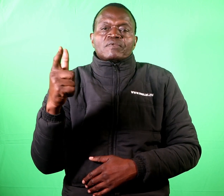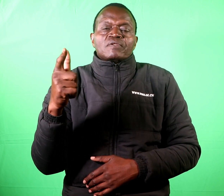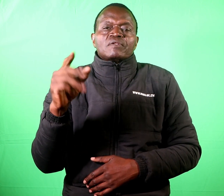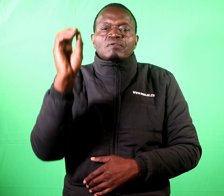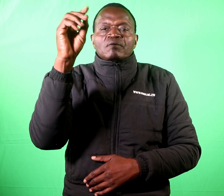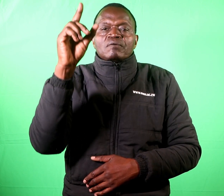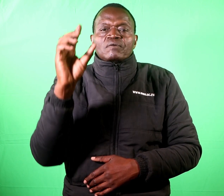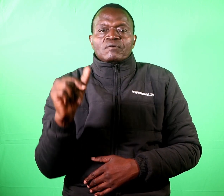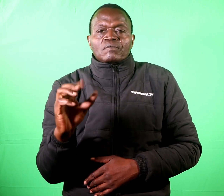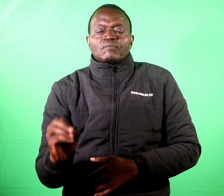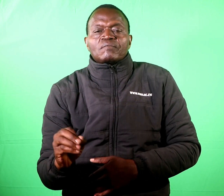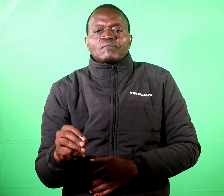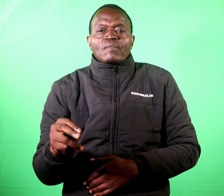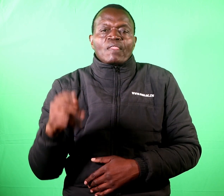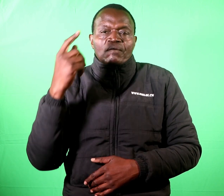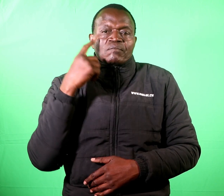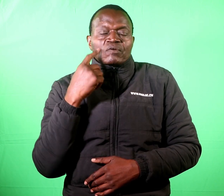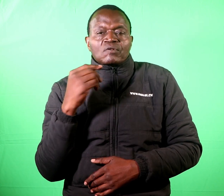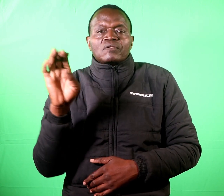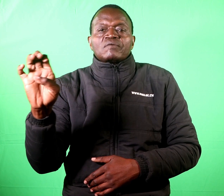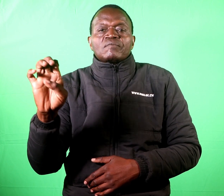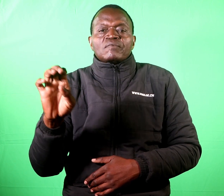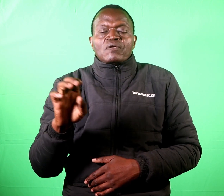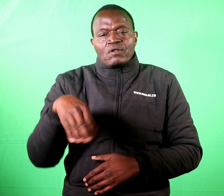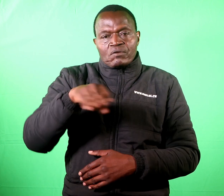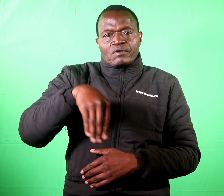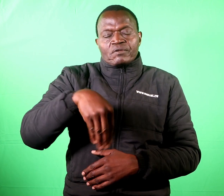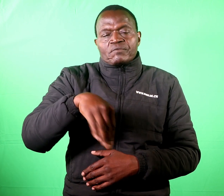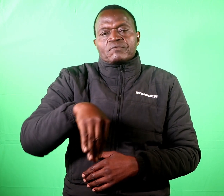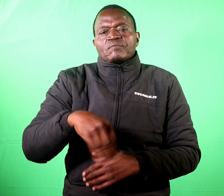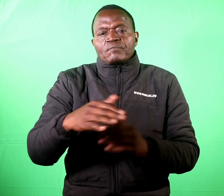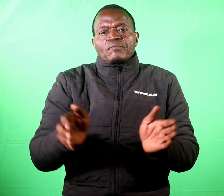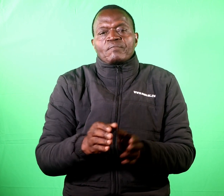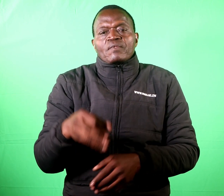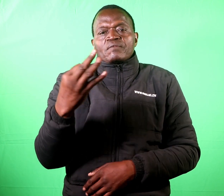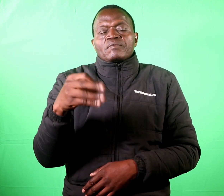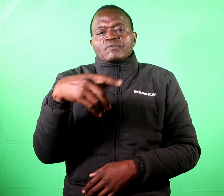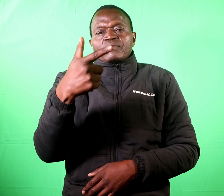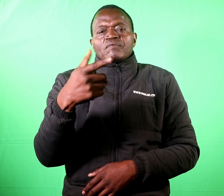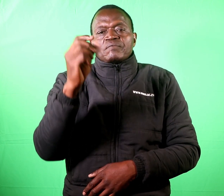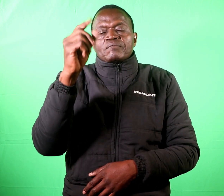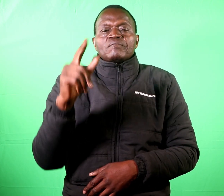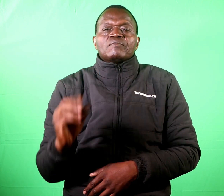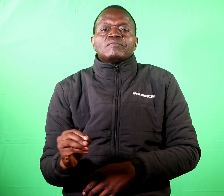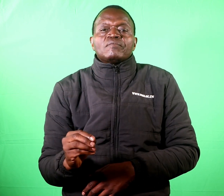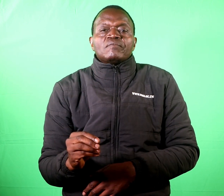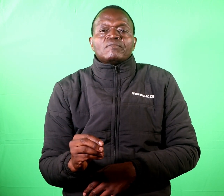Marsh East, located within premises, 37%, less